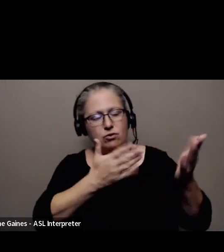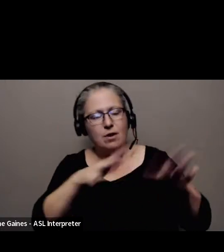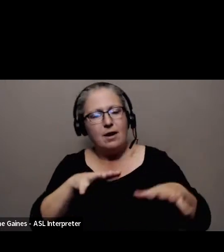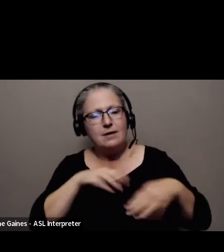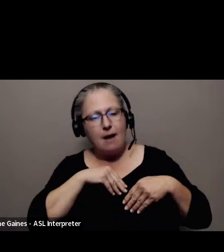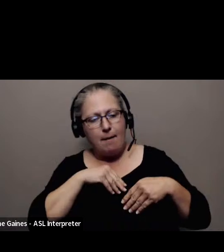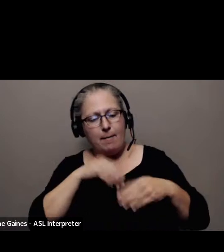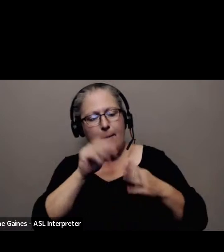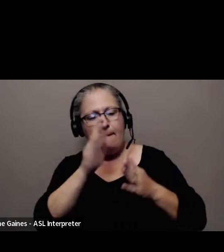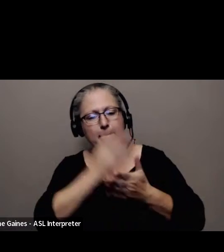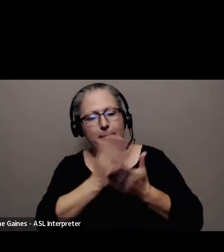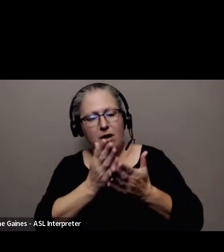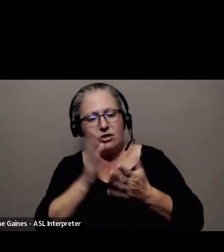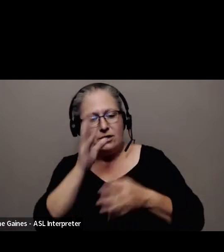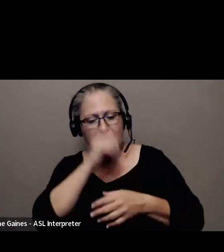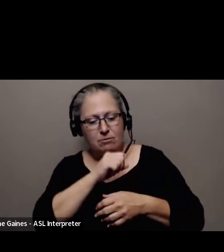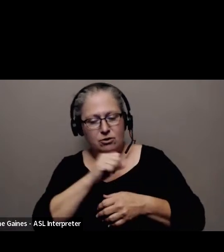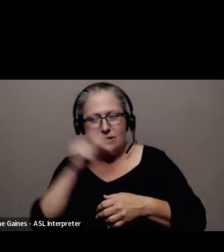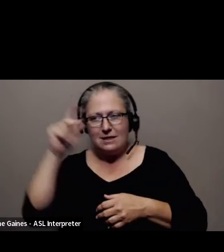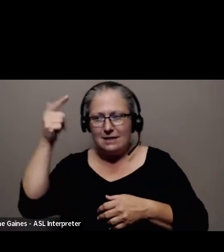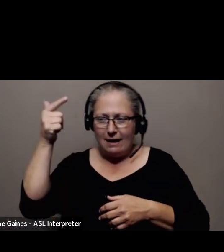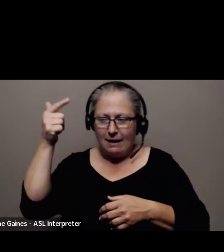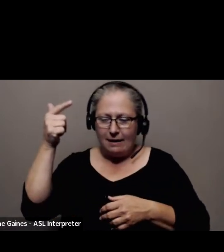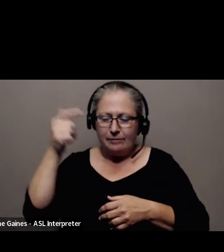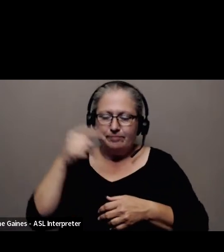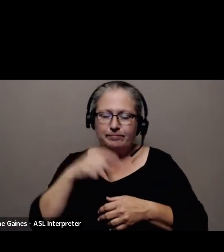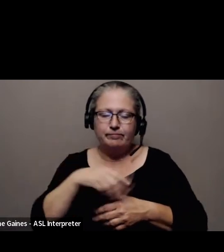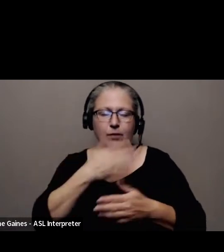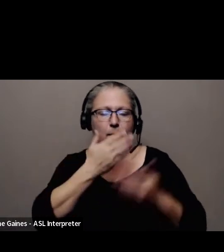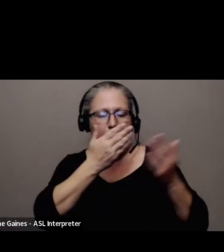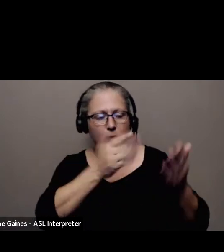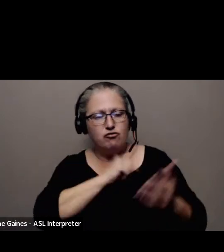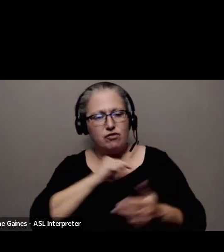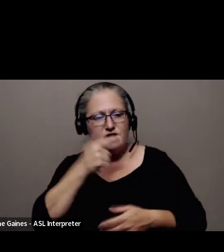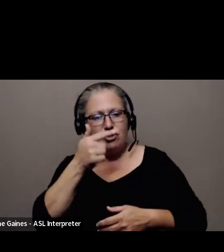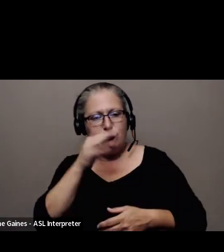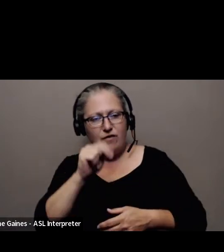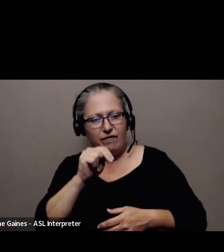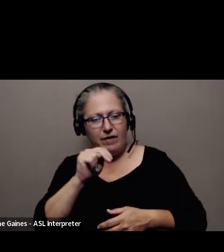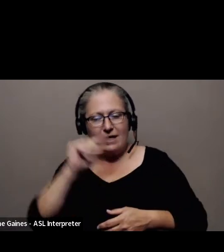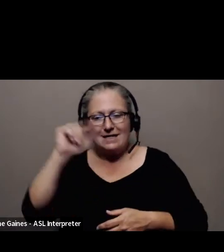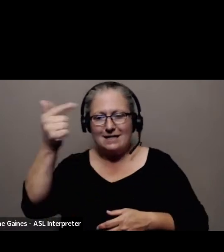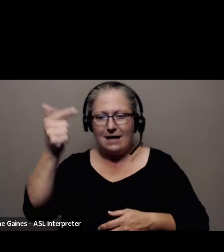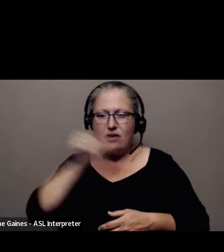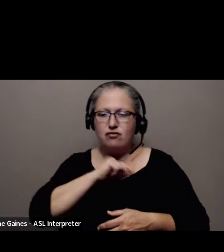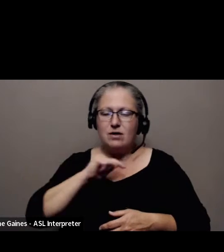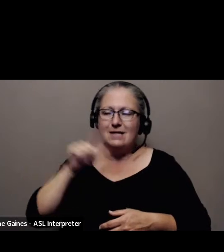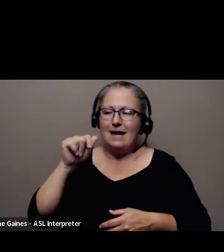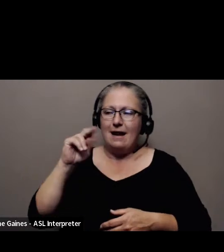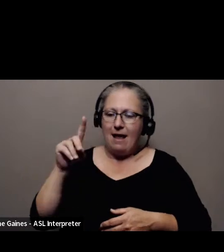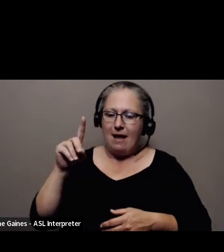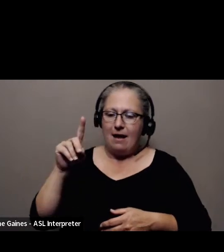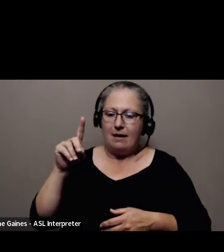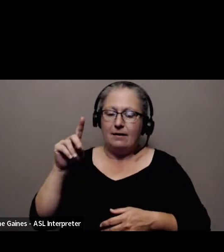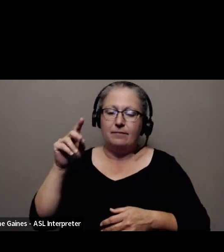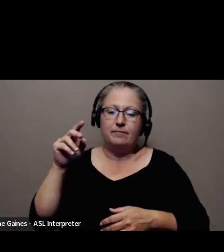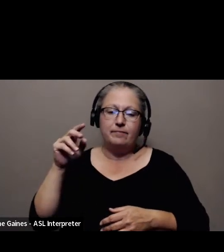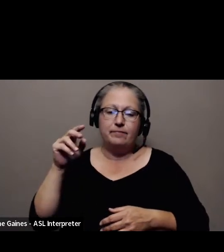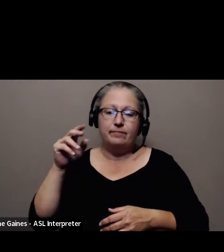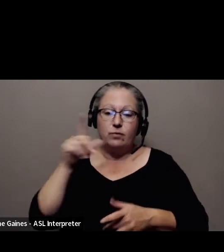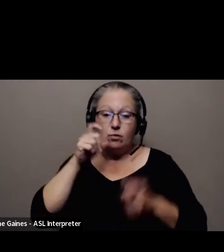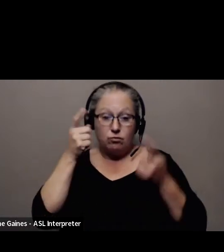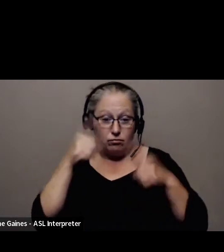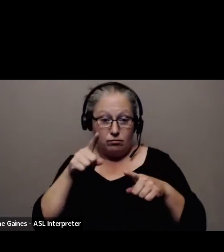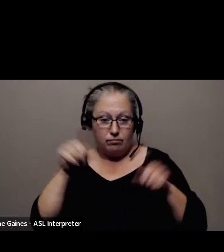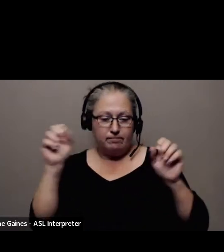adopt the budget assumptions. Second. Okay, motion by trustee Griffin, second by trustee Land. All in